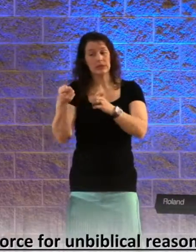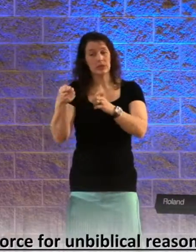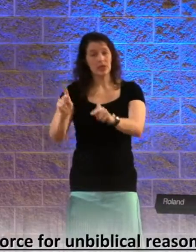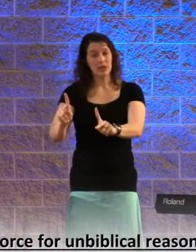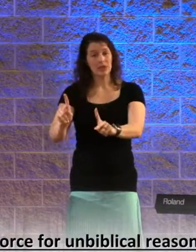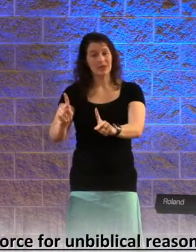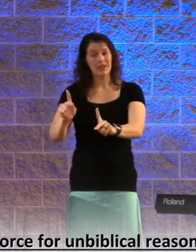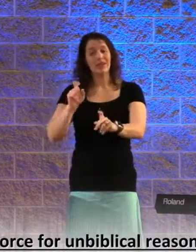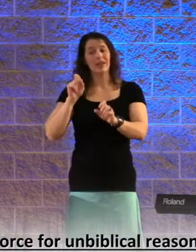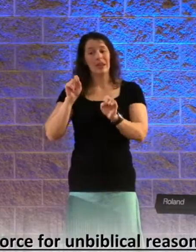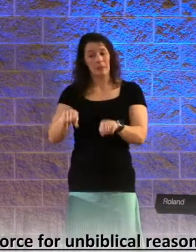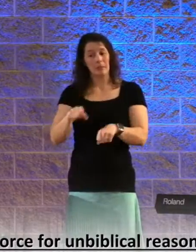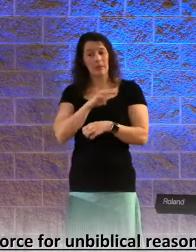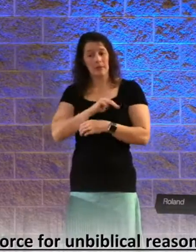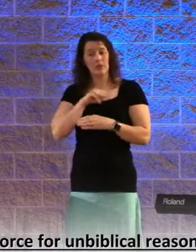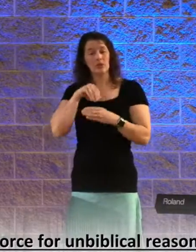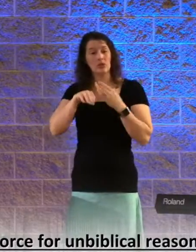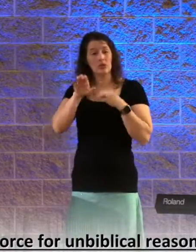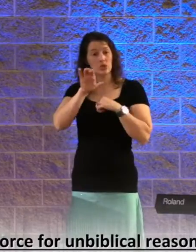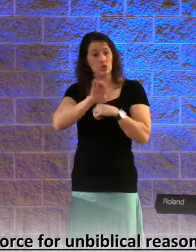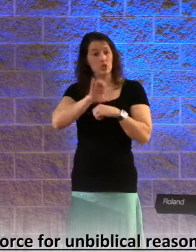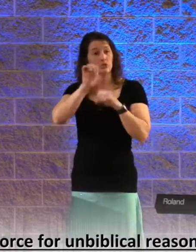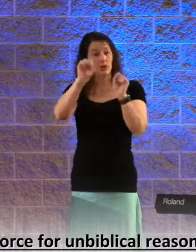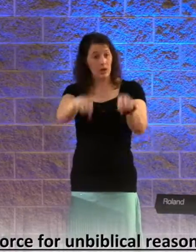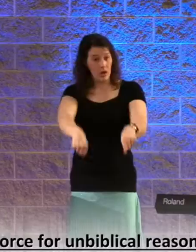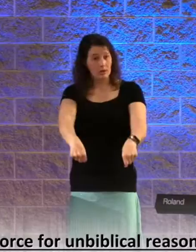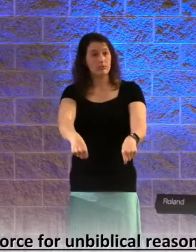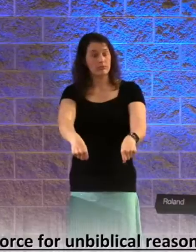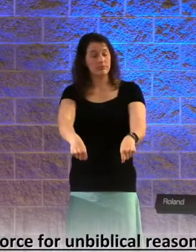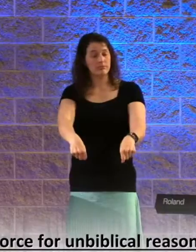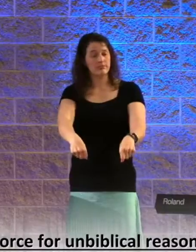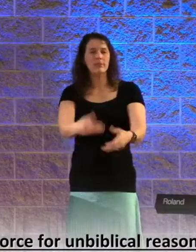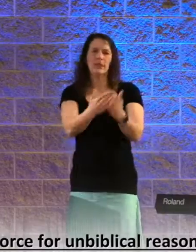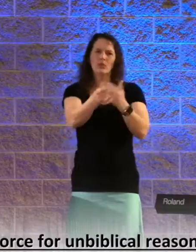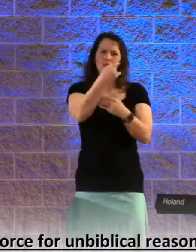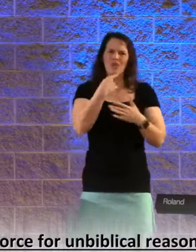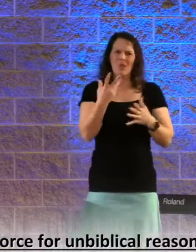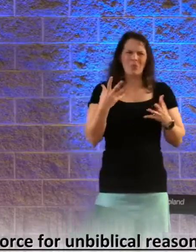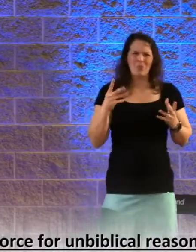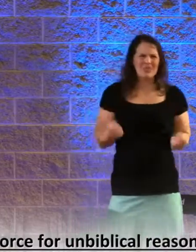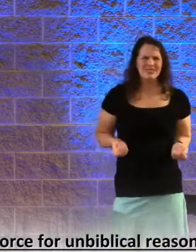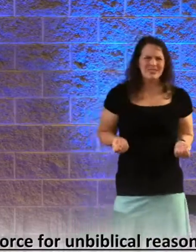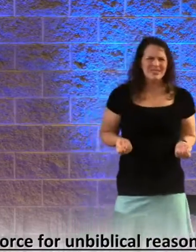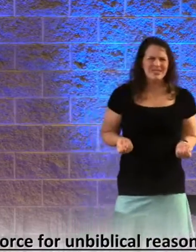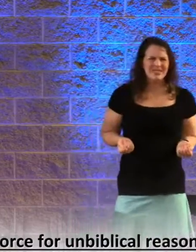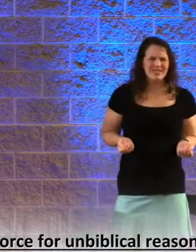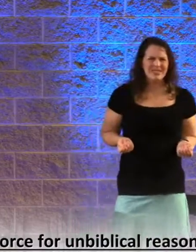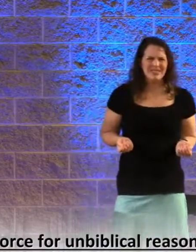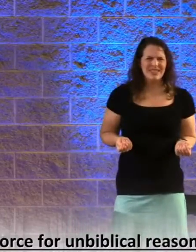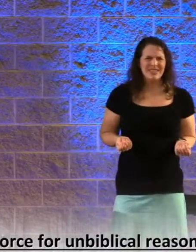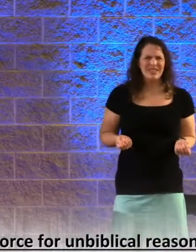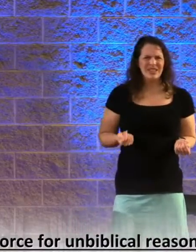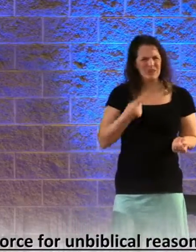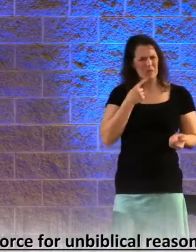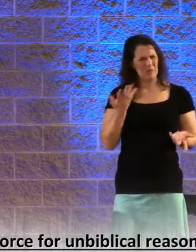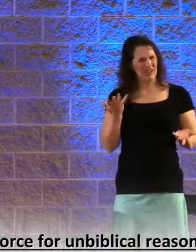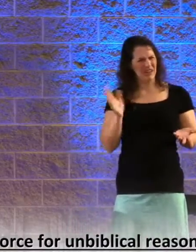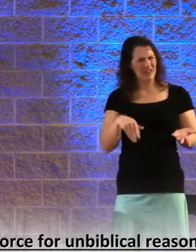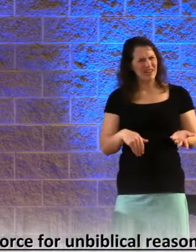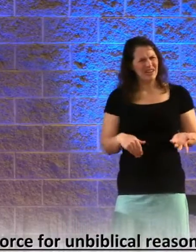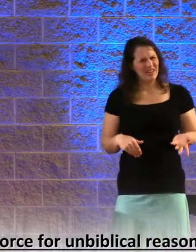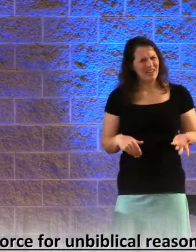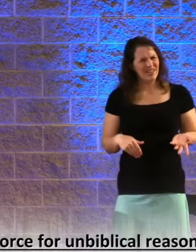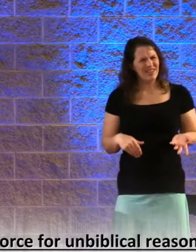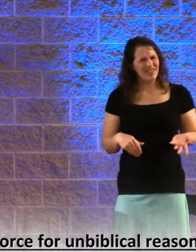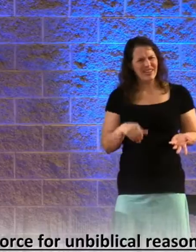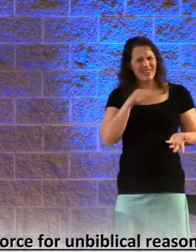and they can be ministered to in the church. Some of you are going to say, now what? What did you say, Pastor Rusty?